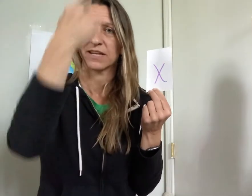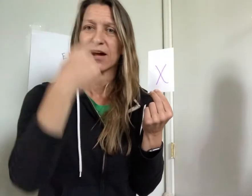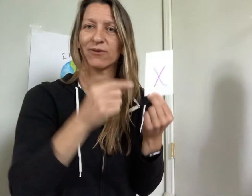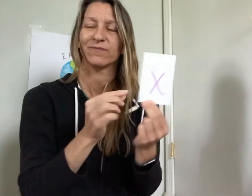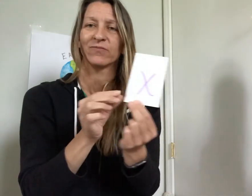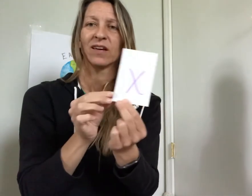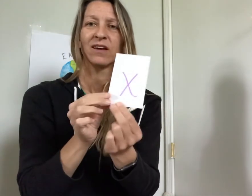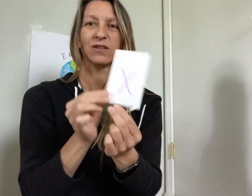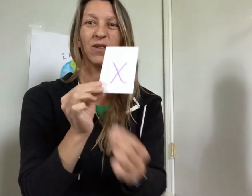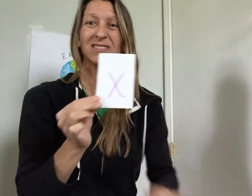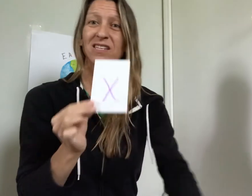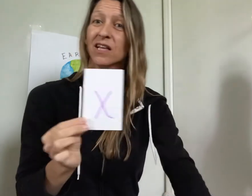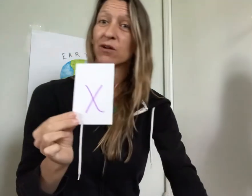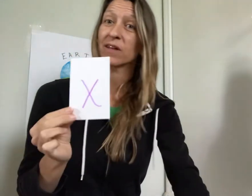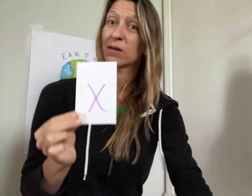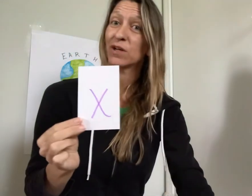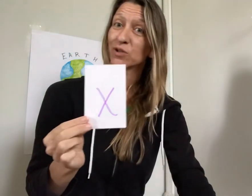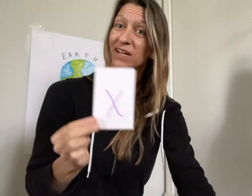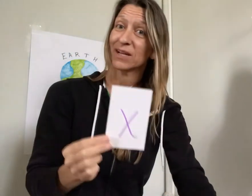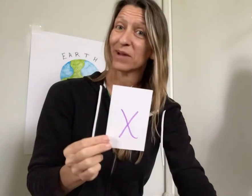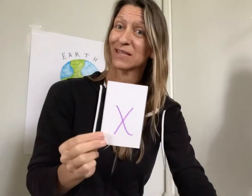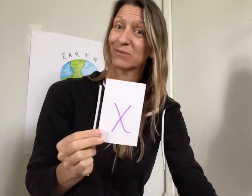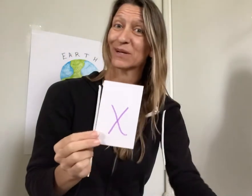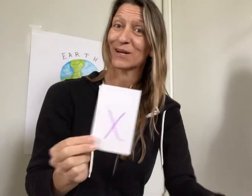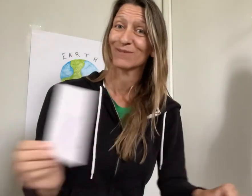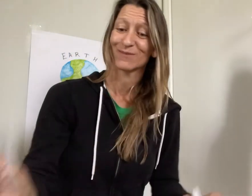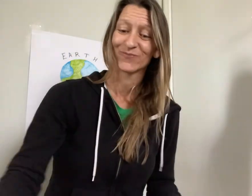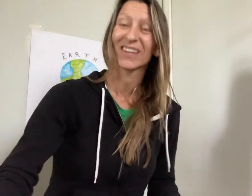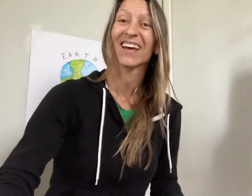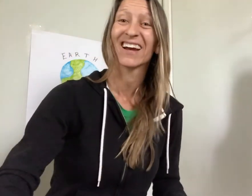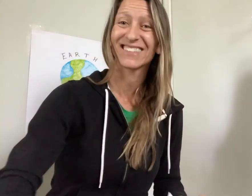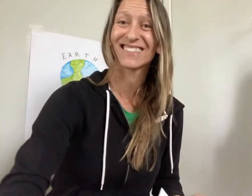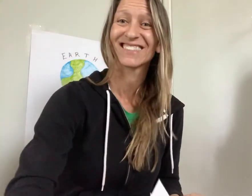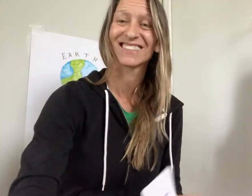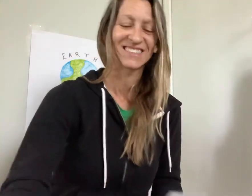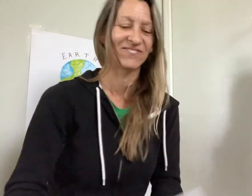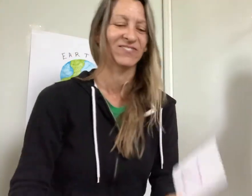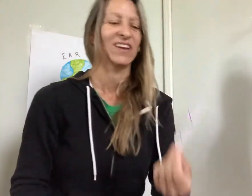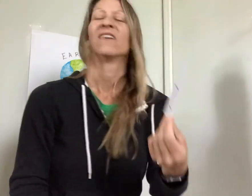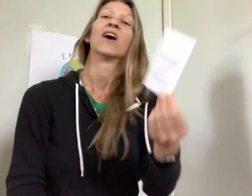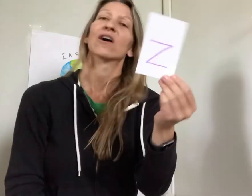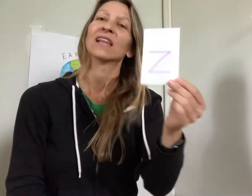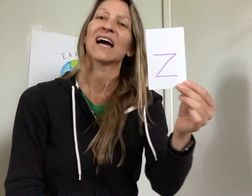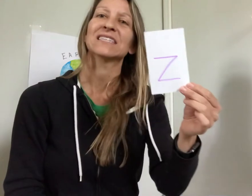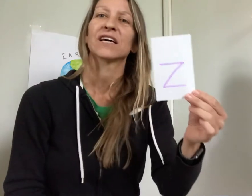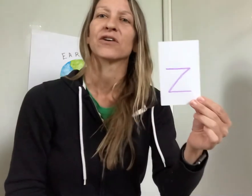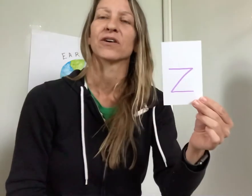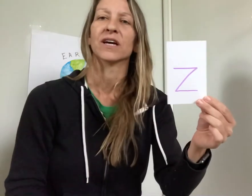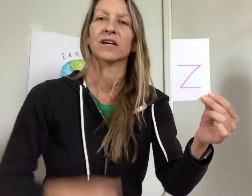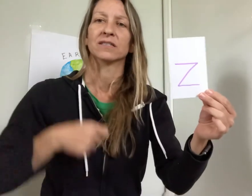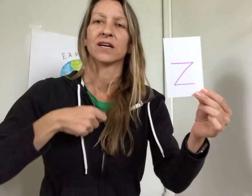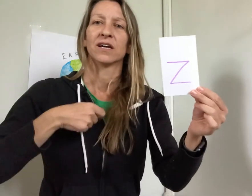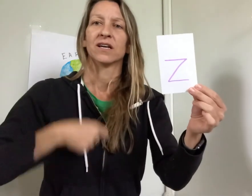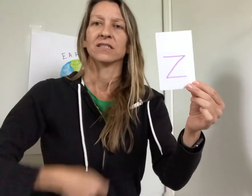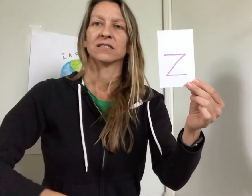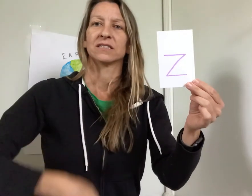down. So this is a letter that can be tricky to make sometimes. X. Our last letter is